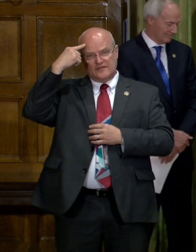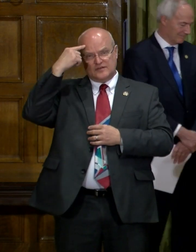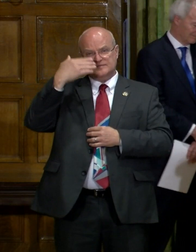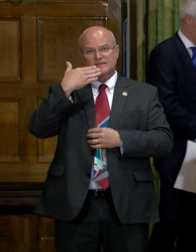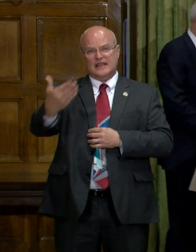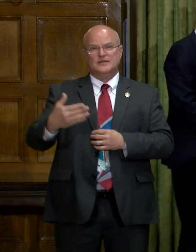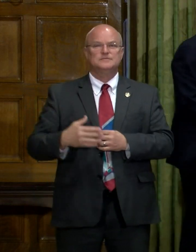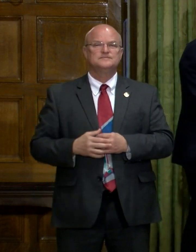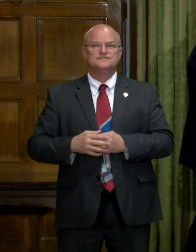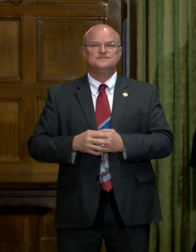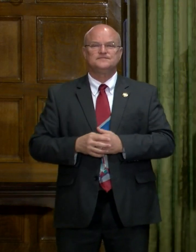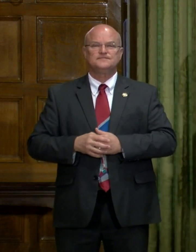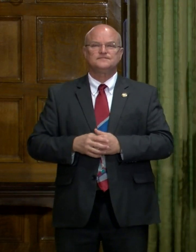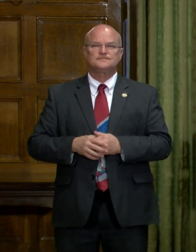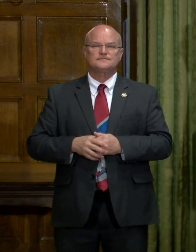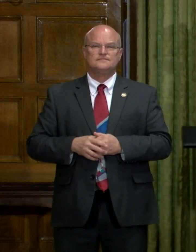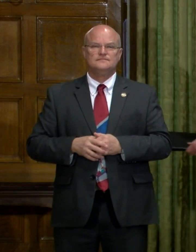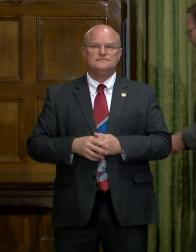governor. Thank you.